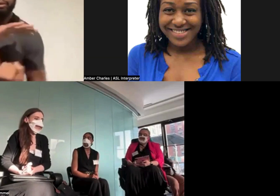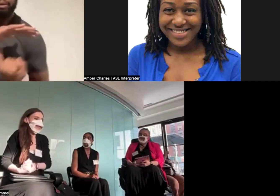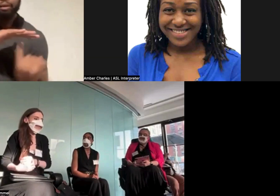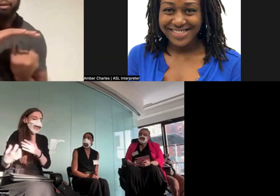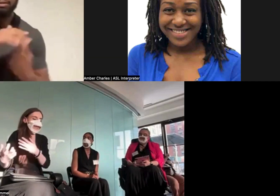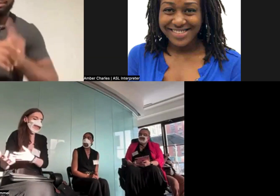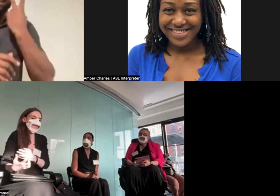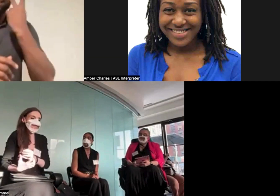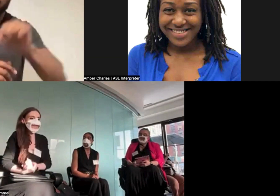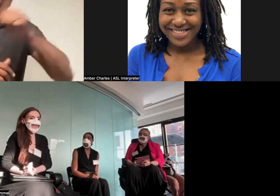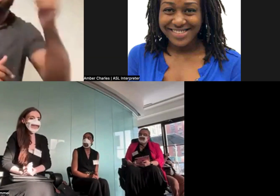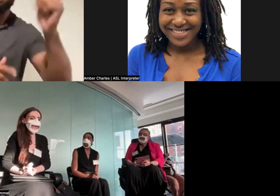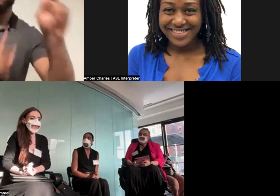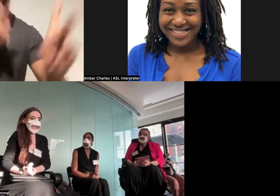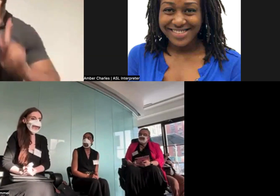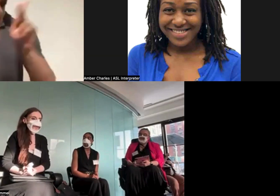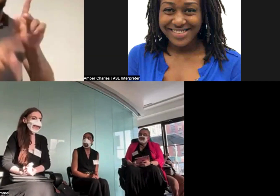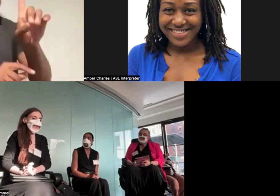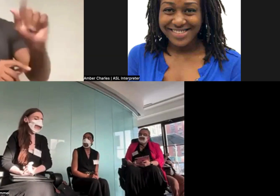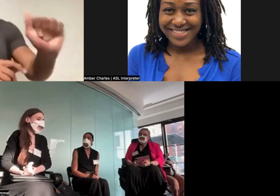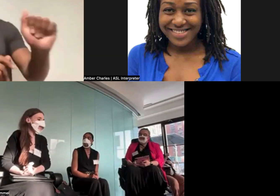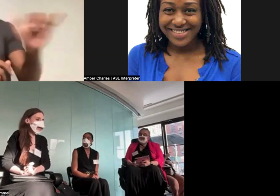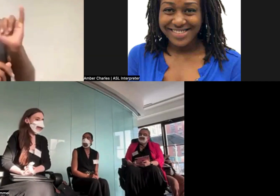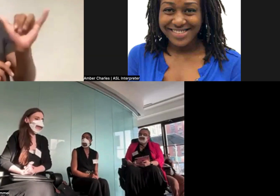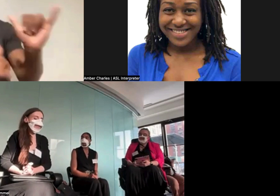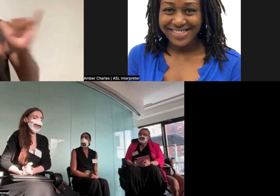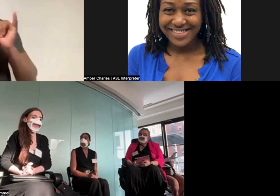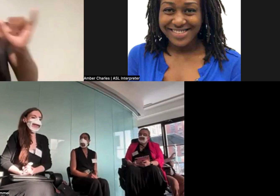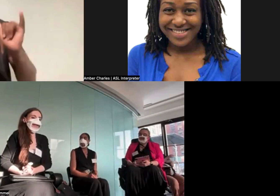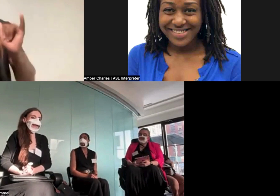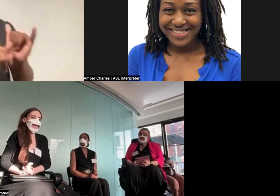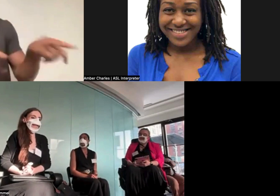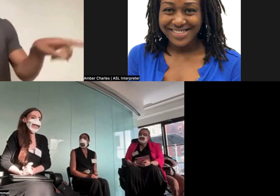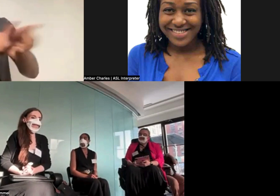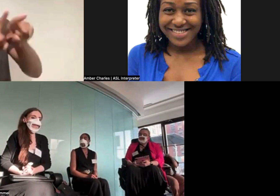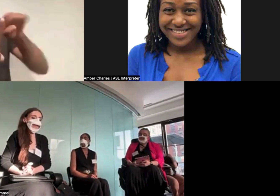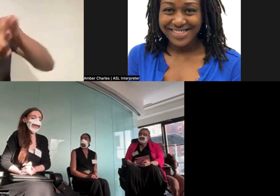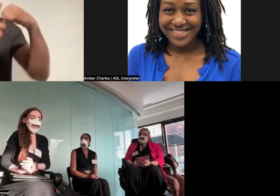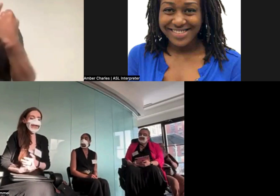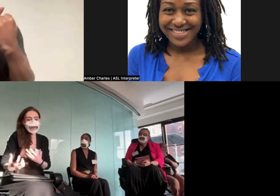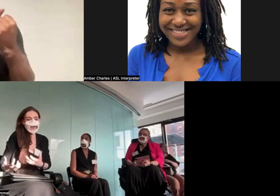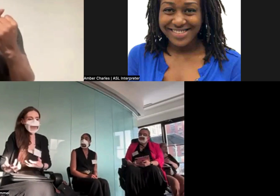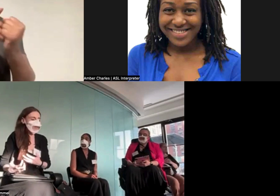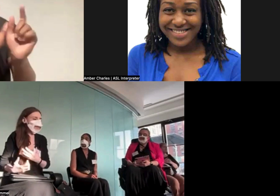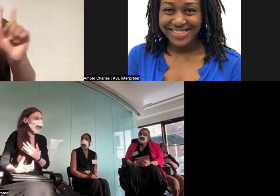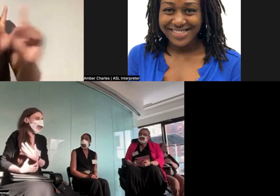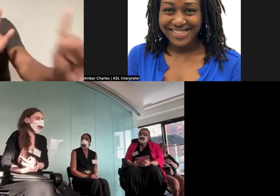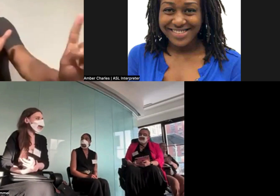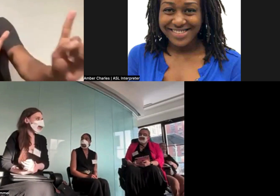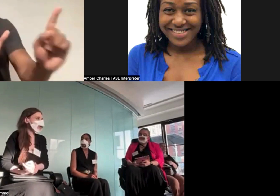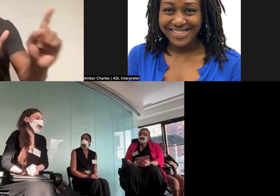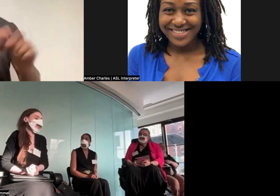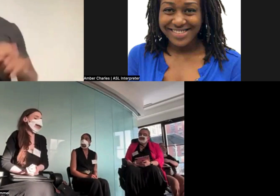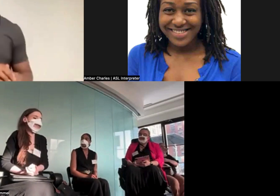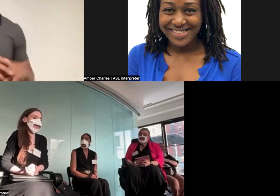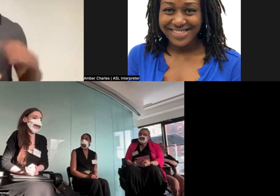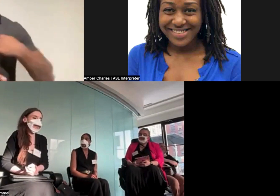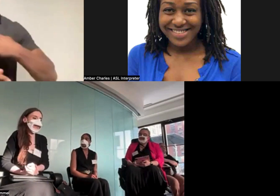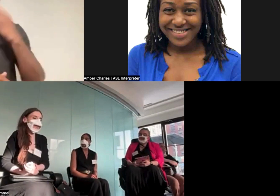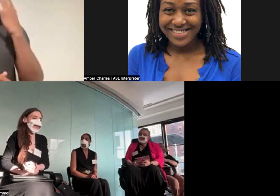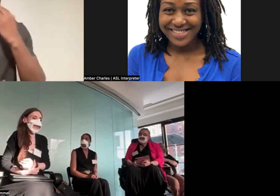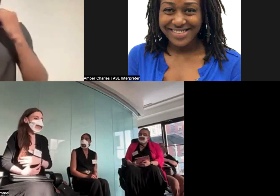disabled, being, forced into the same circumstance, experiencing ableism, experiencing